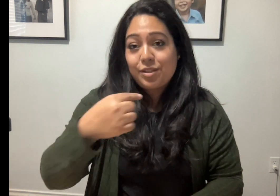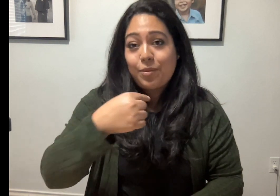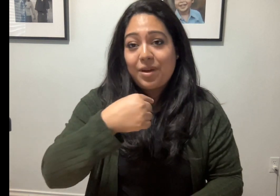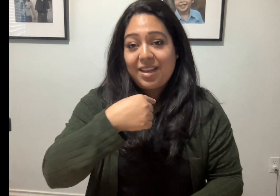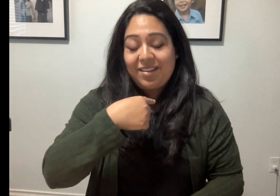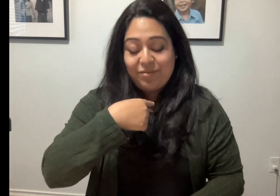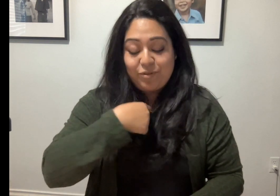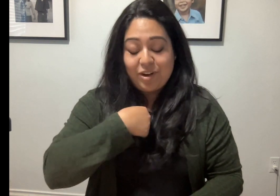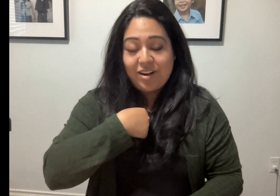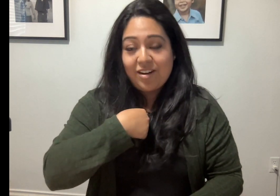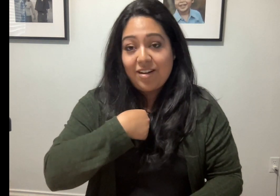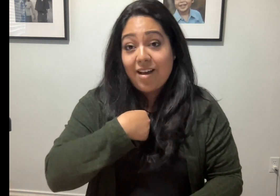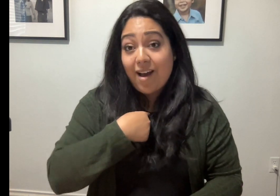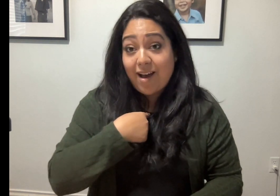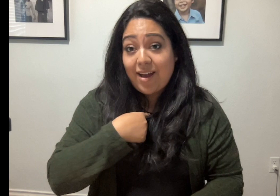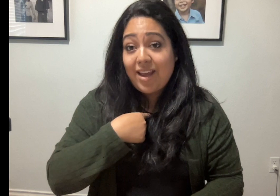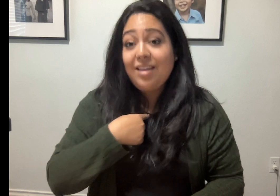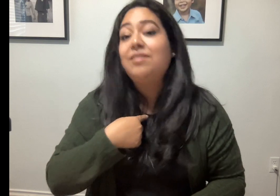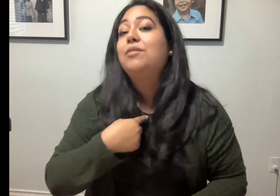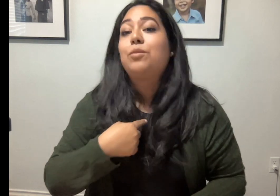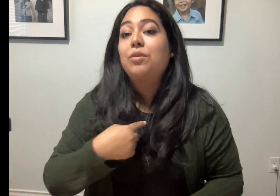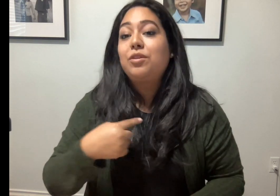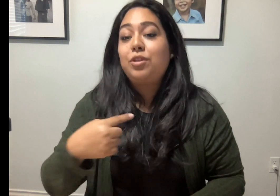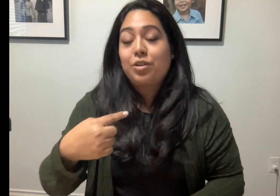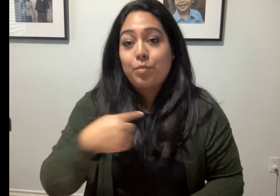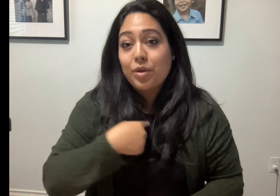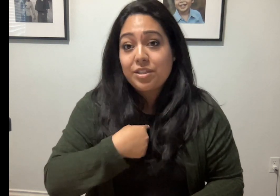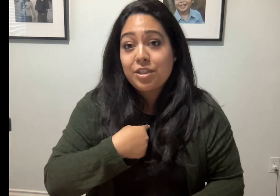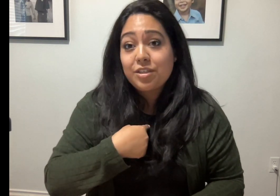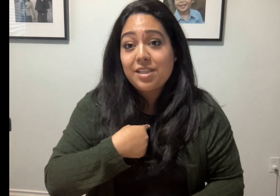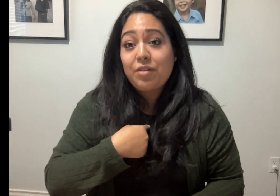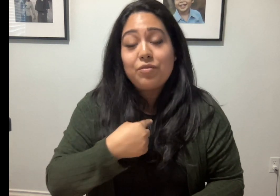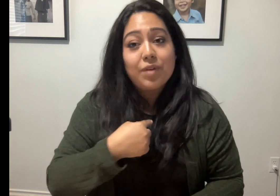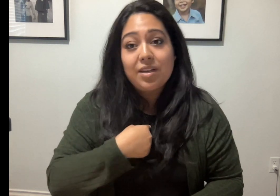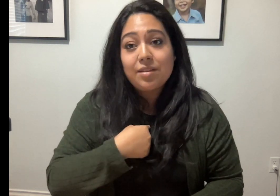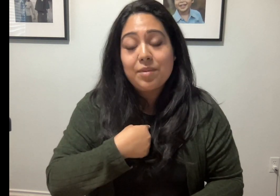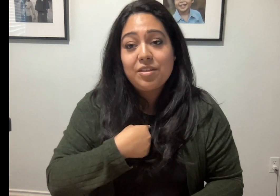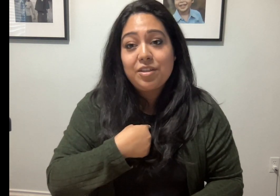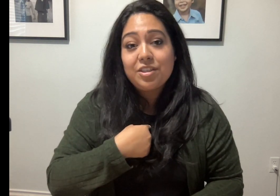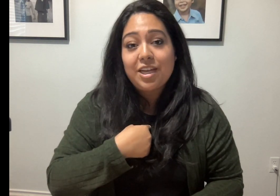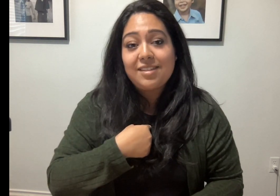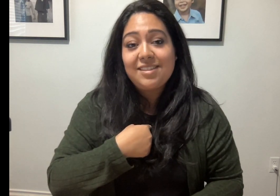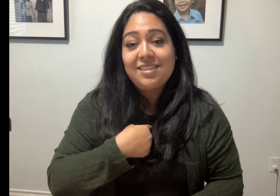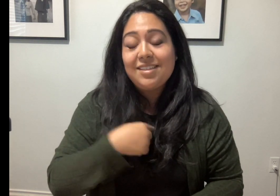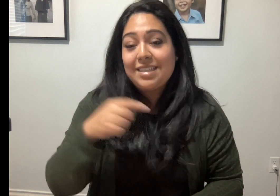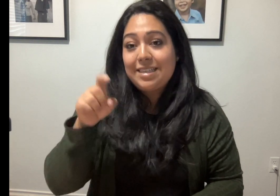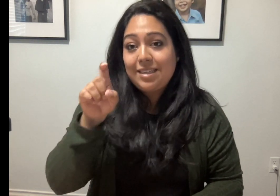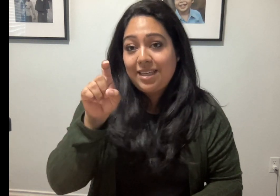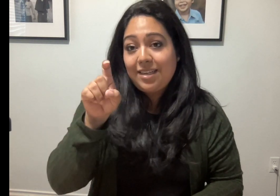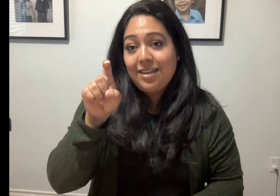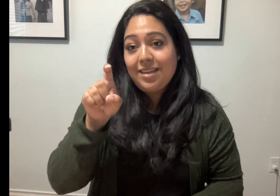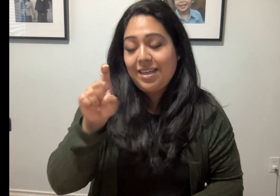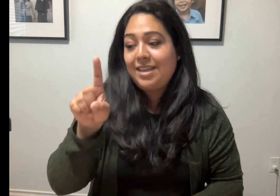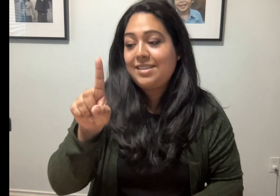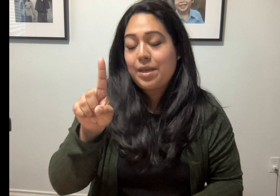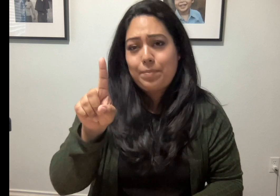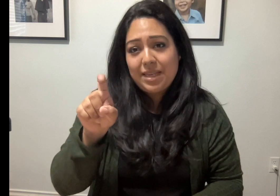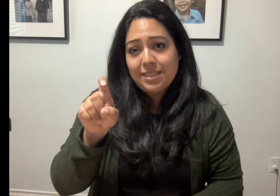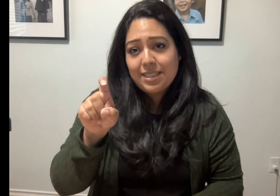So for I, you're going to point to yourself right in the middle of your chest. Need is a bent